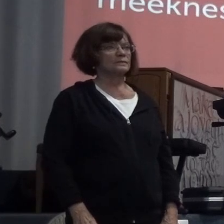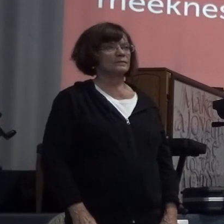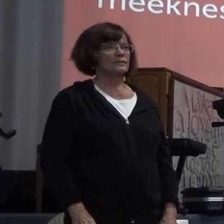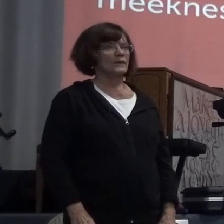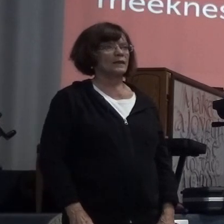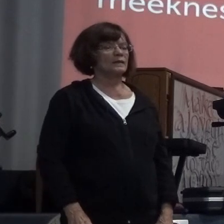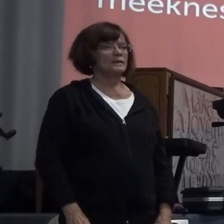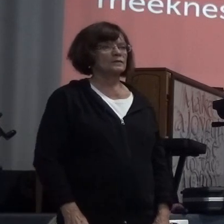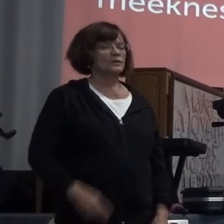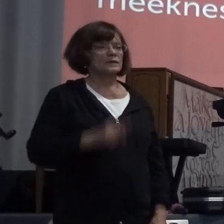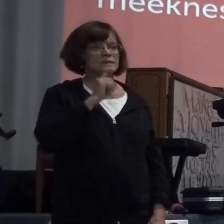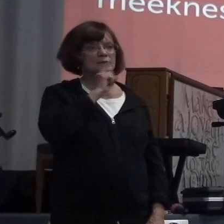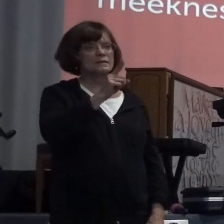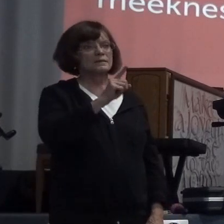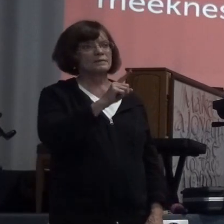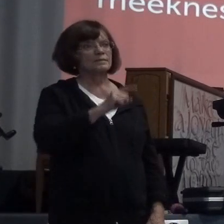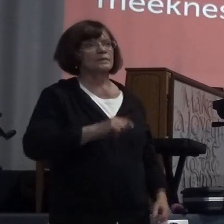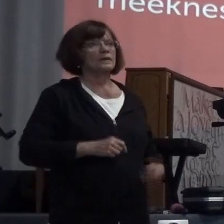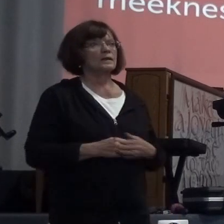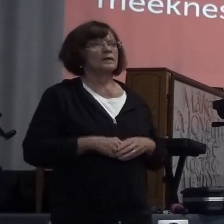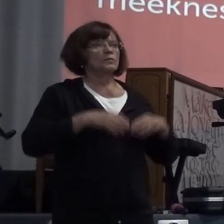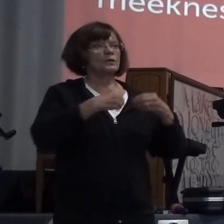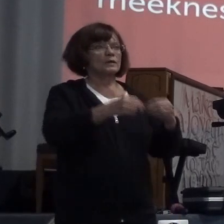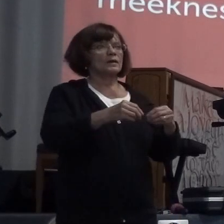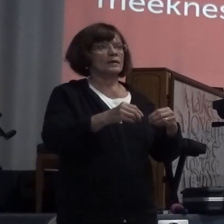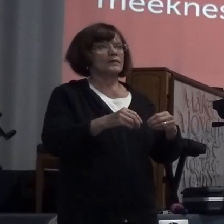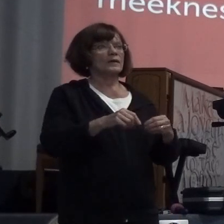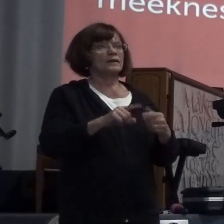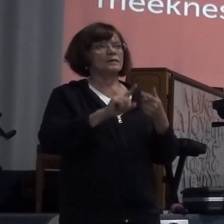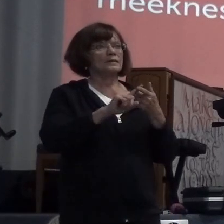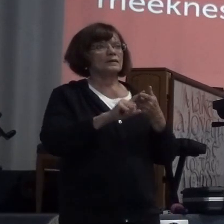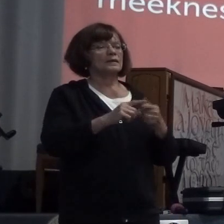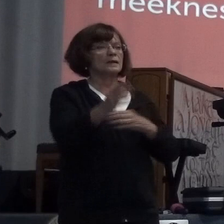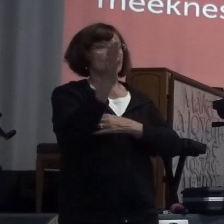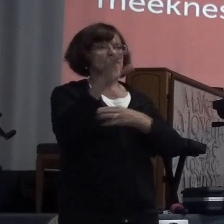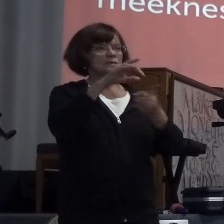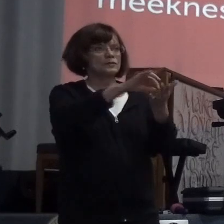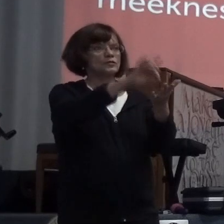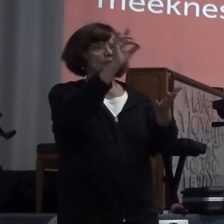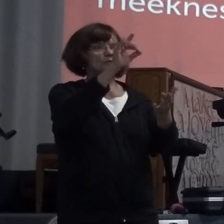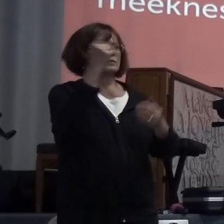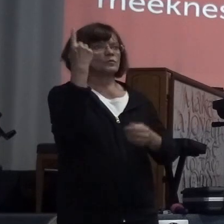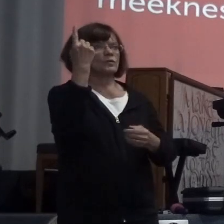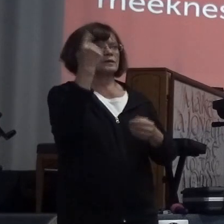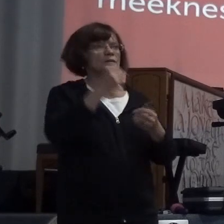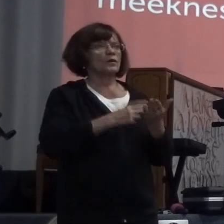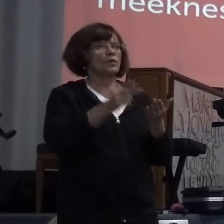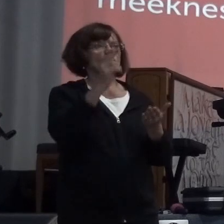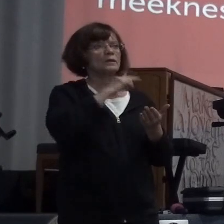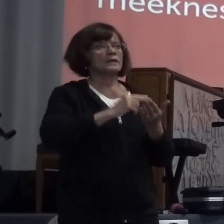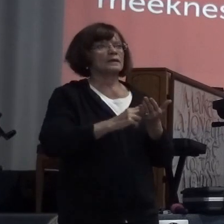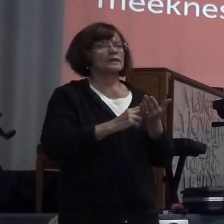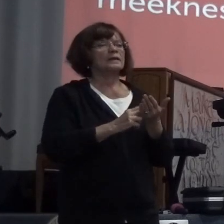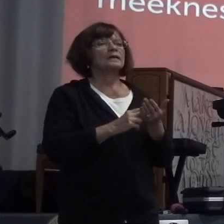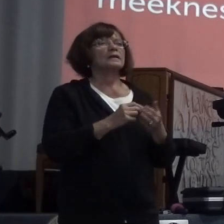So he says to the Colossians, he says, put on then as God's chosen ones, holy and beloved, compassionate hearts, kindness,